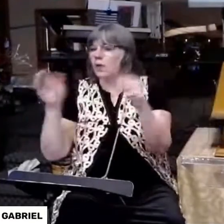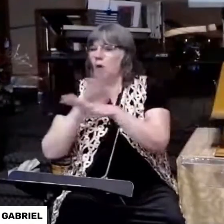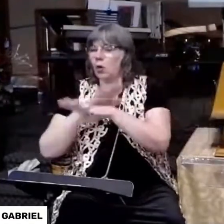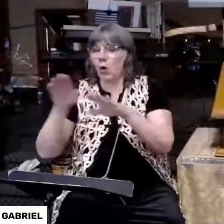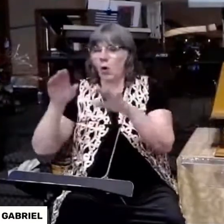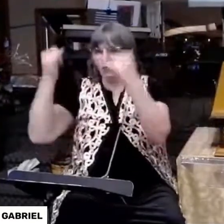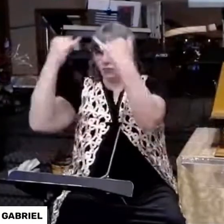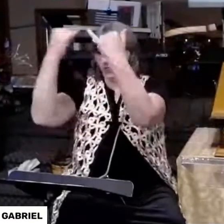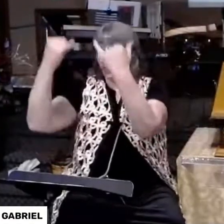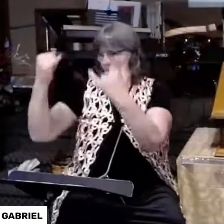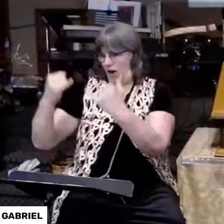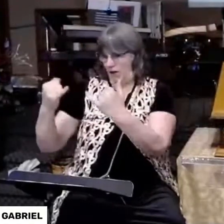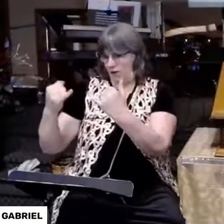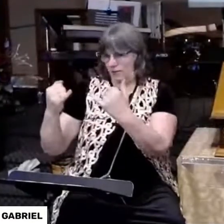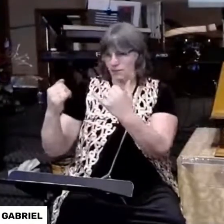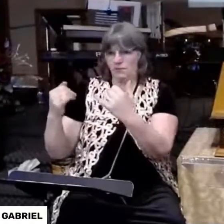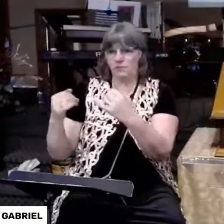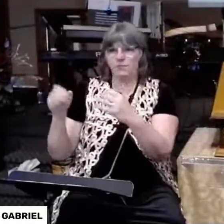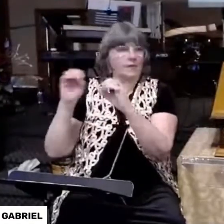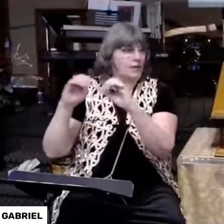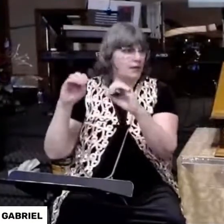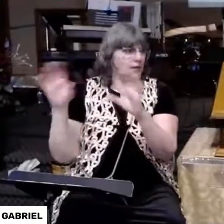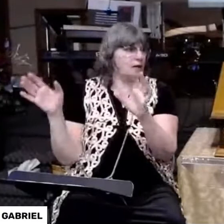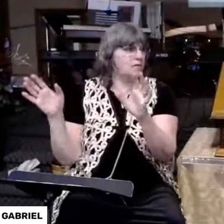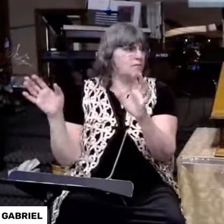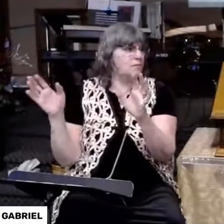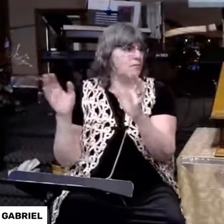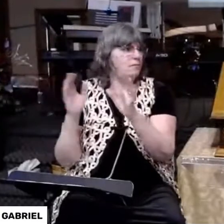no nothing,